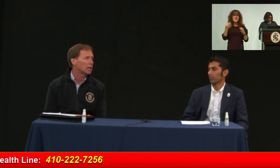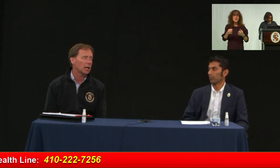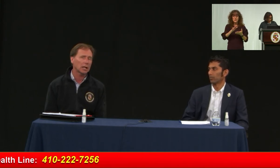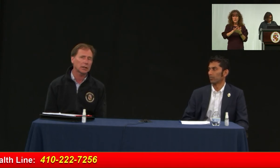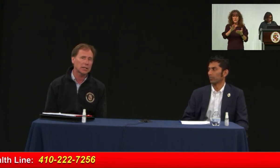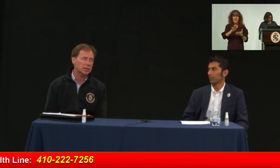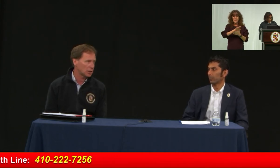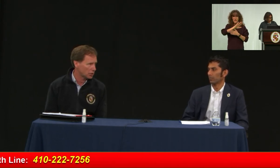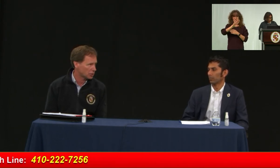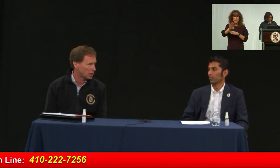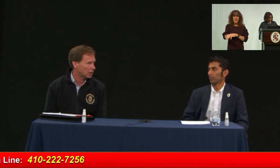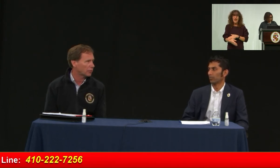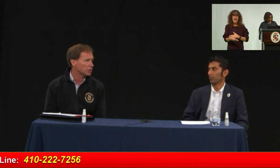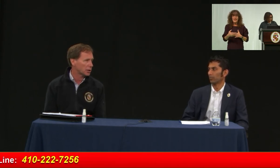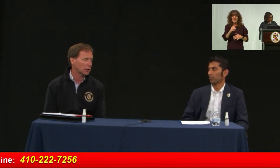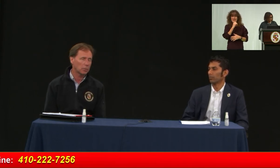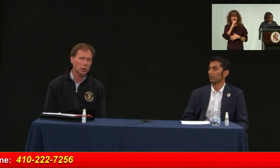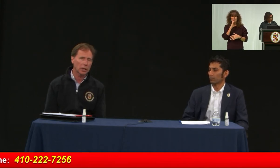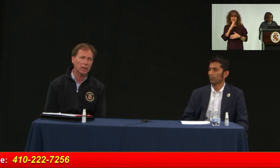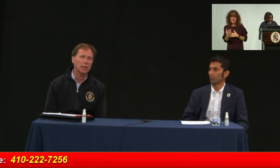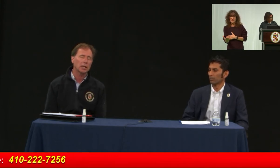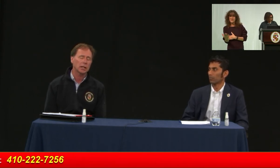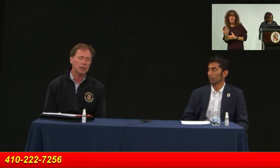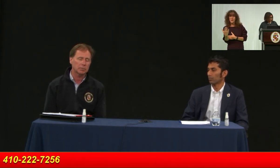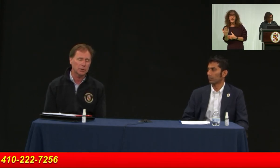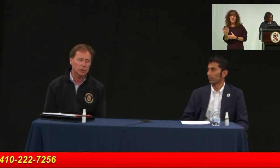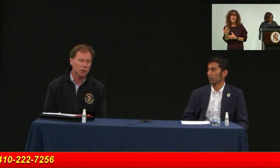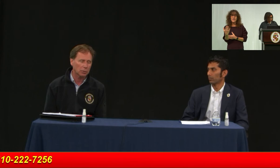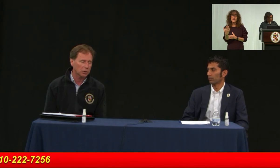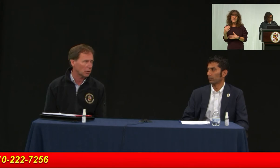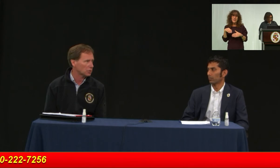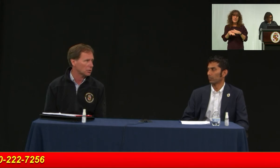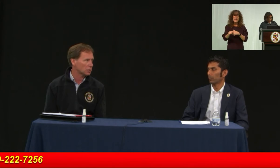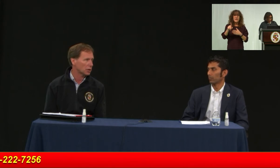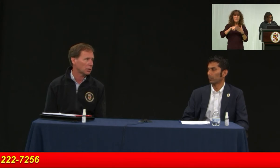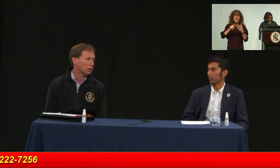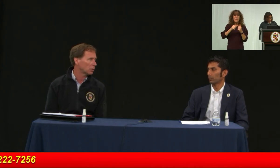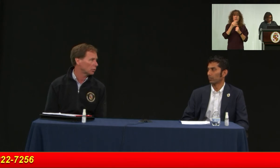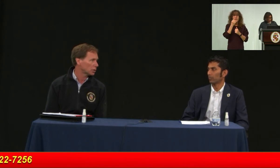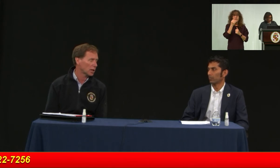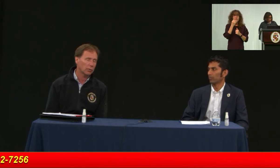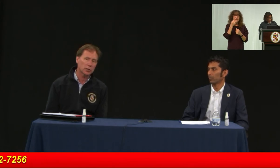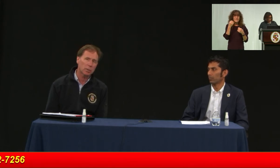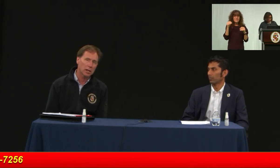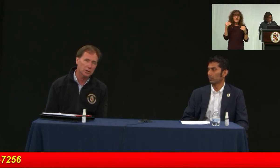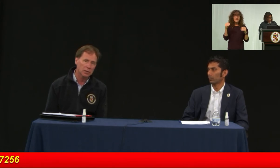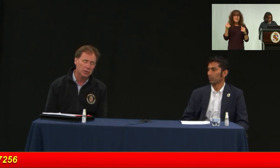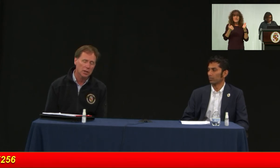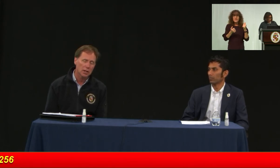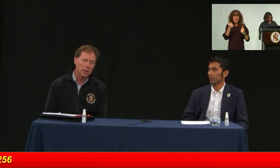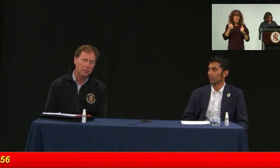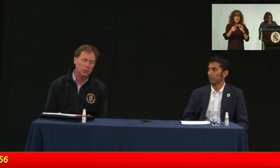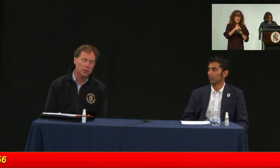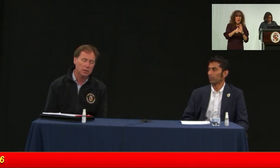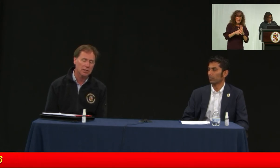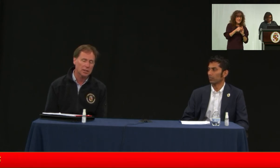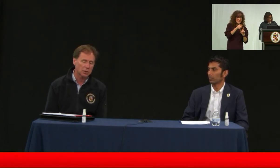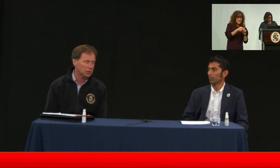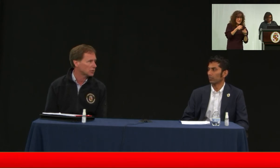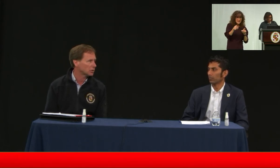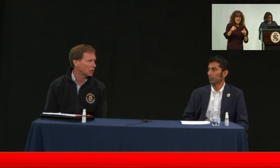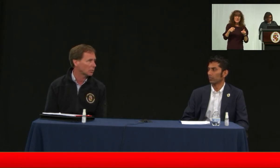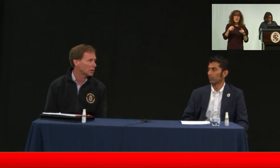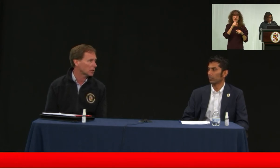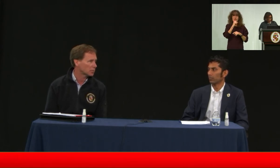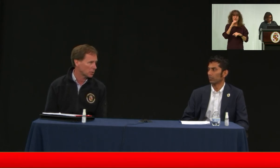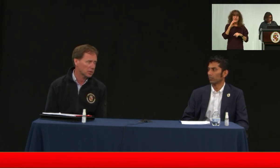night, let seniors in first thing in the morning. You can check with the grocery stores on which have which policies so that the